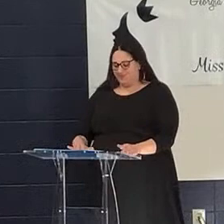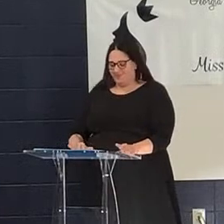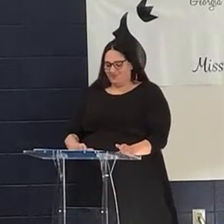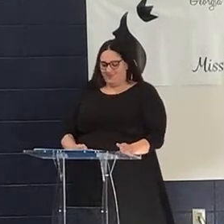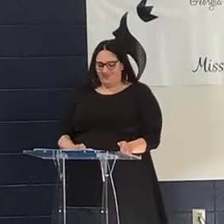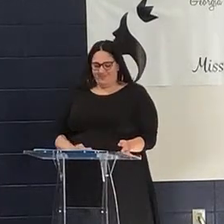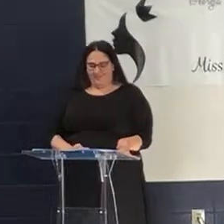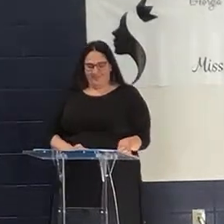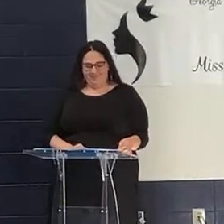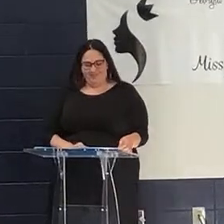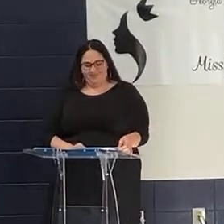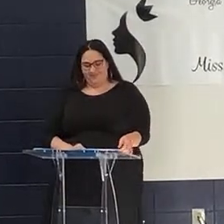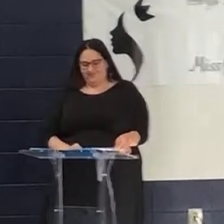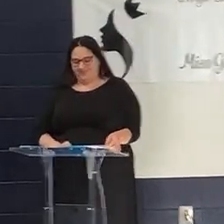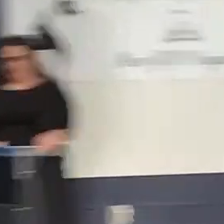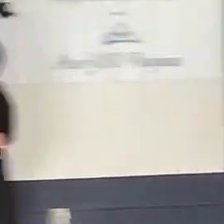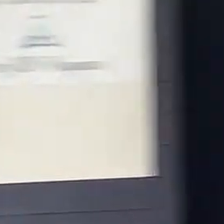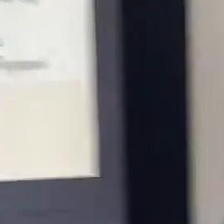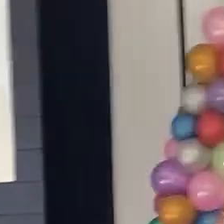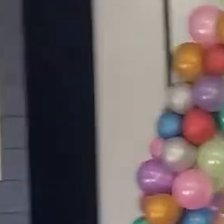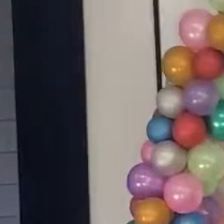Beautiful. Present this with your mom.